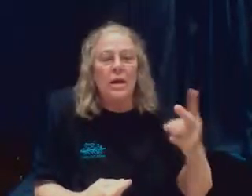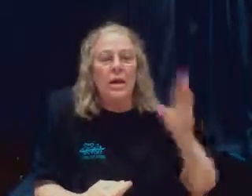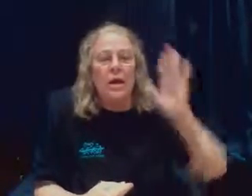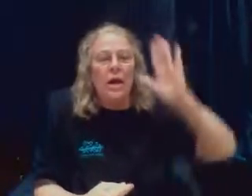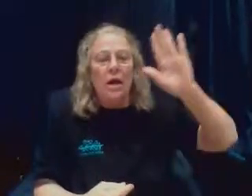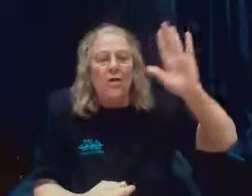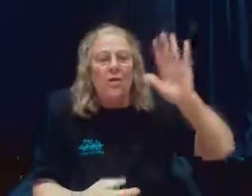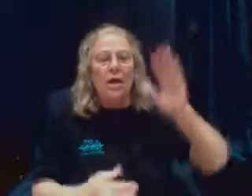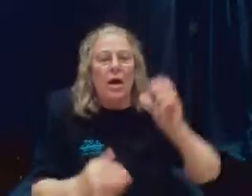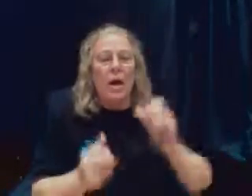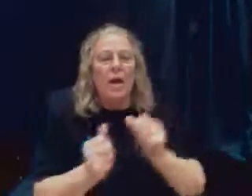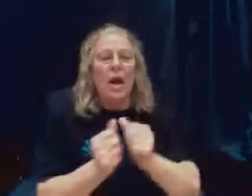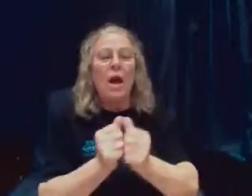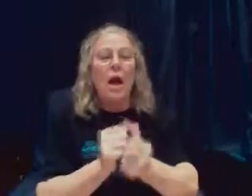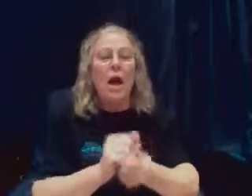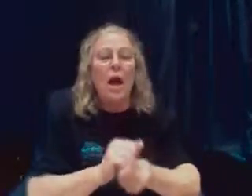see, thine